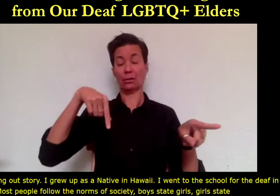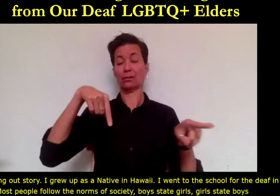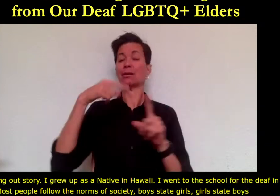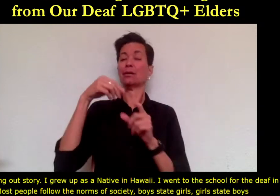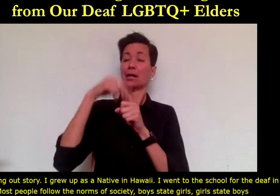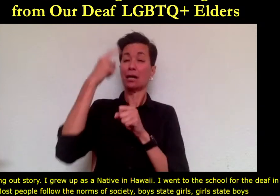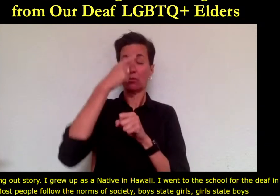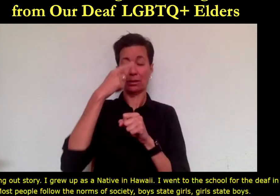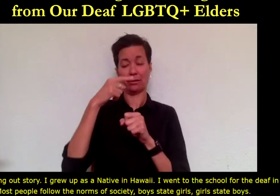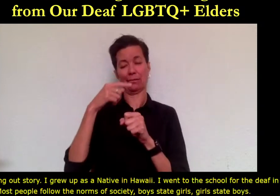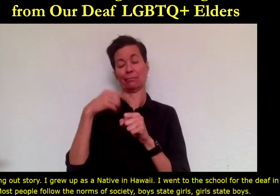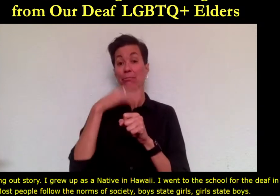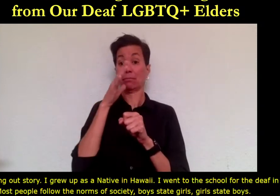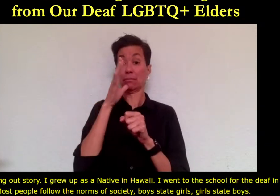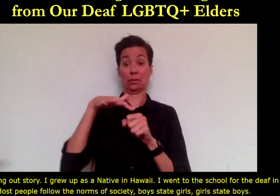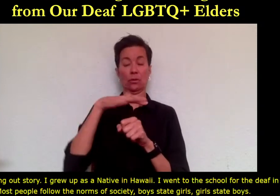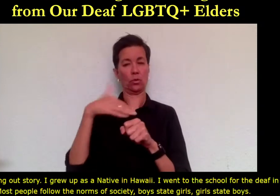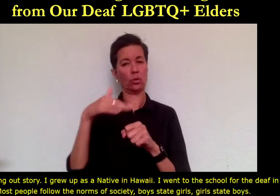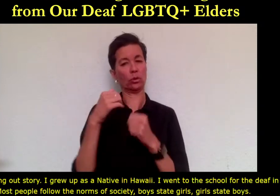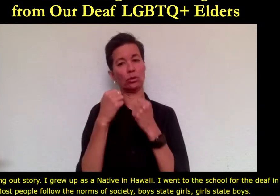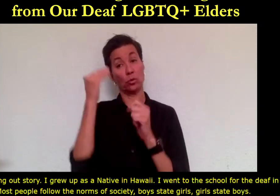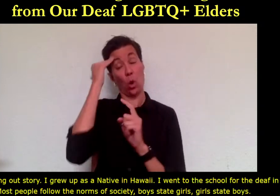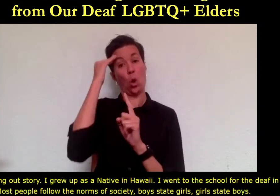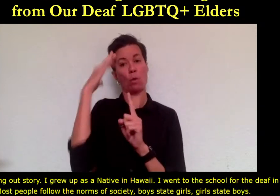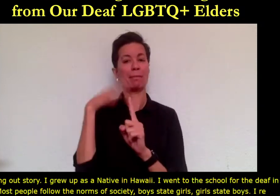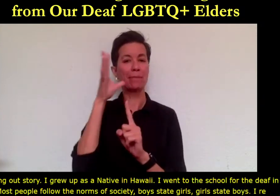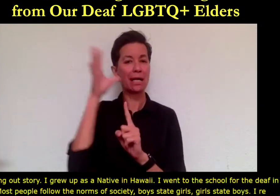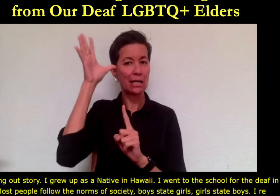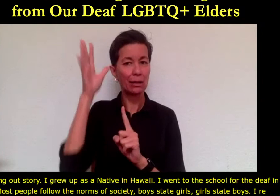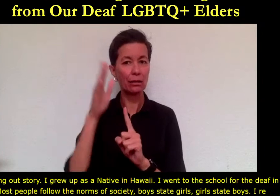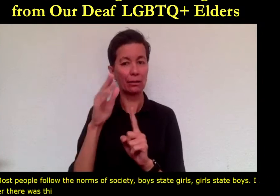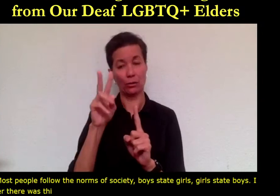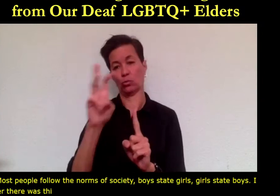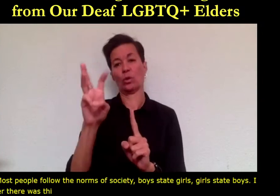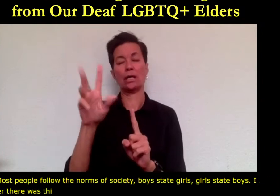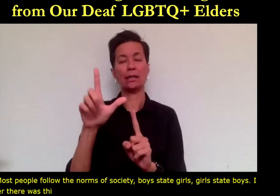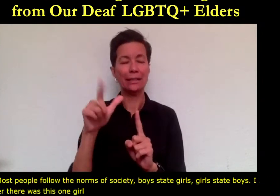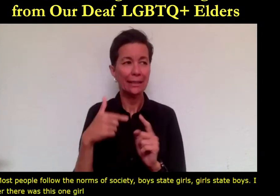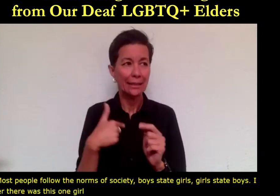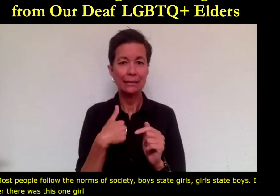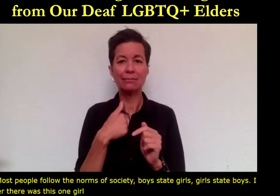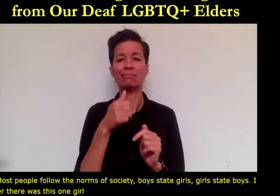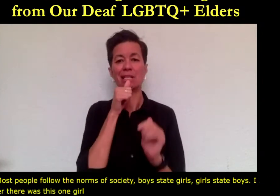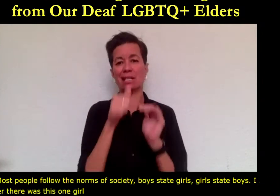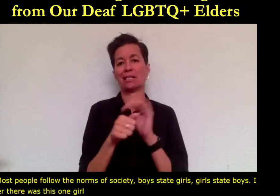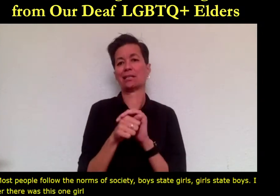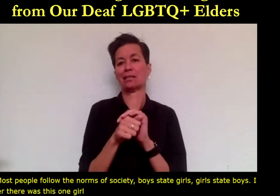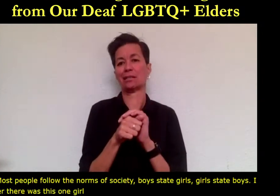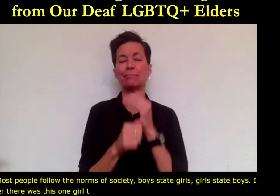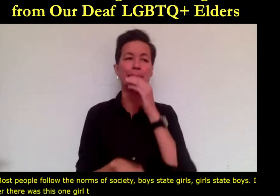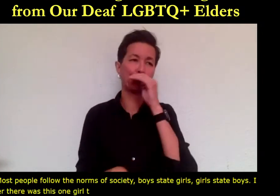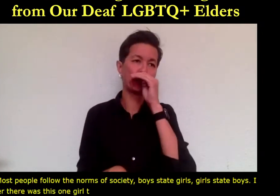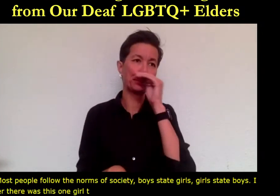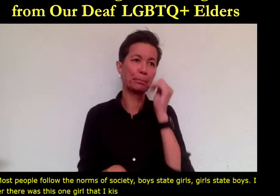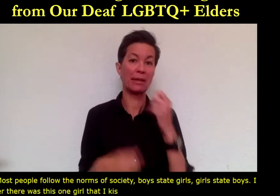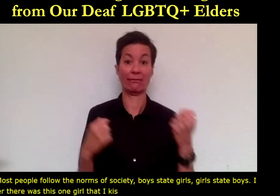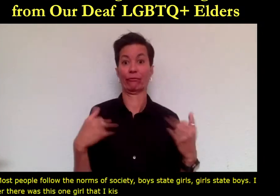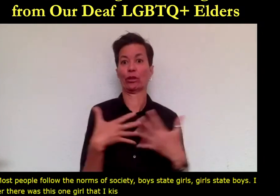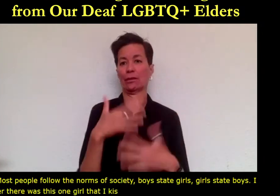um in hawaii my everybody knew each other you know everybody knew my parents it was hard